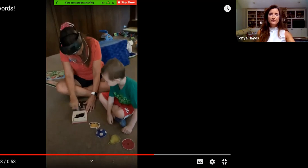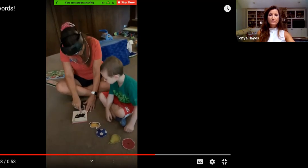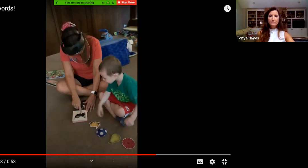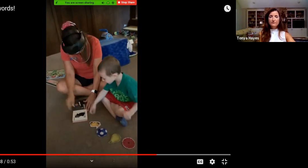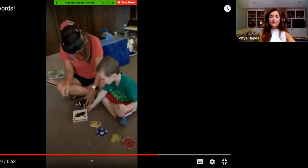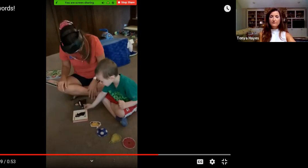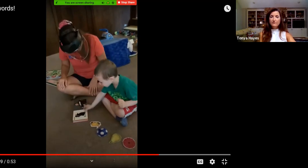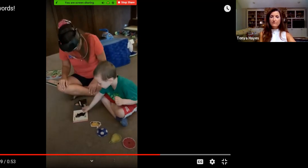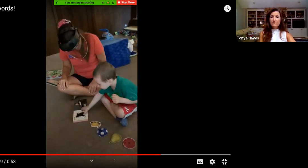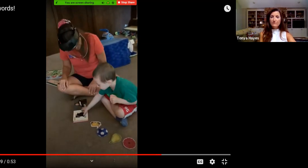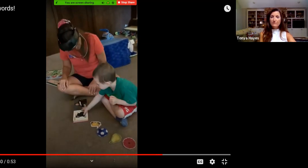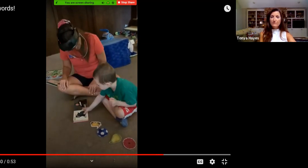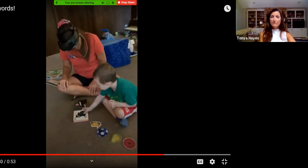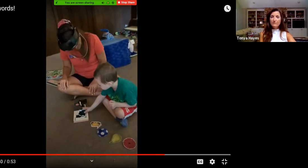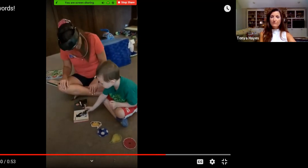What's that?